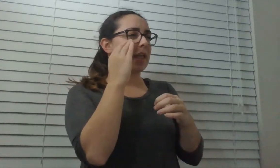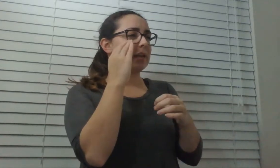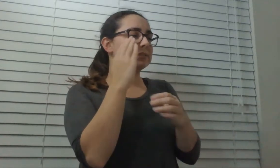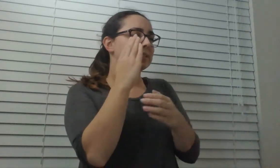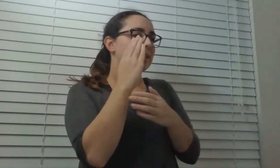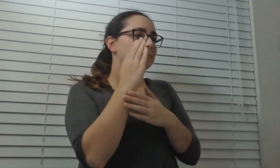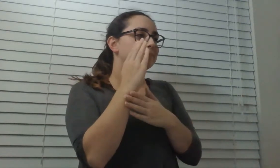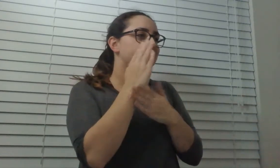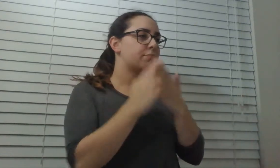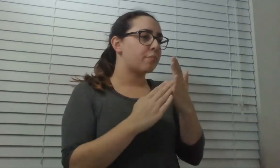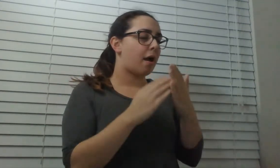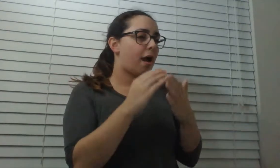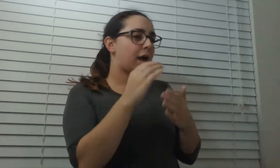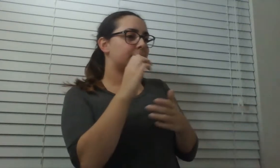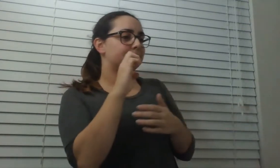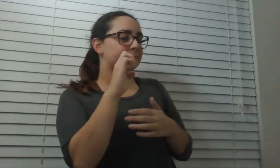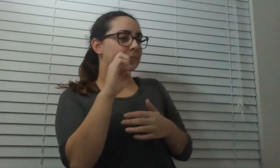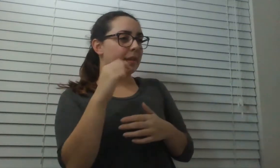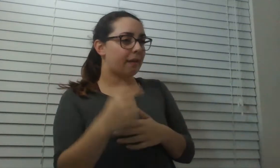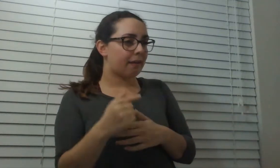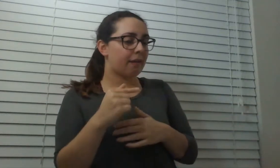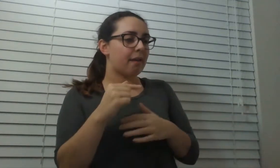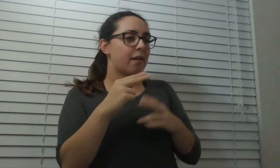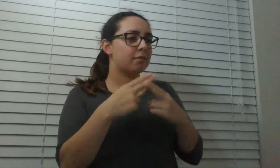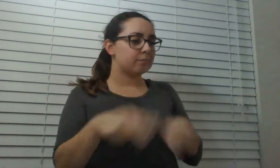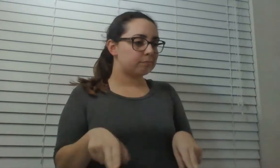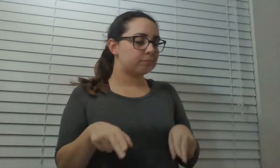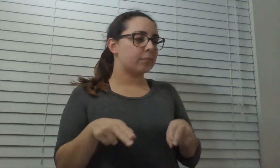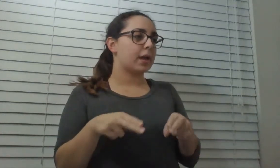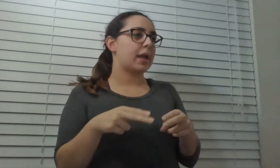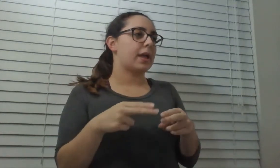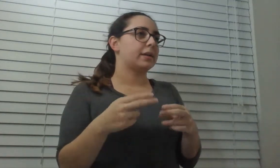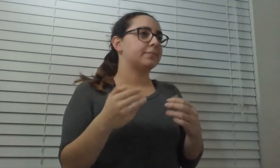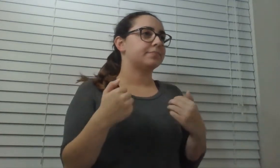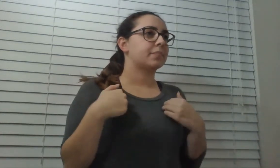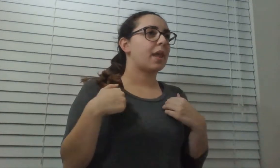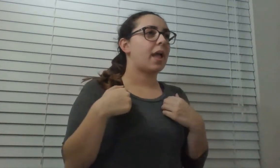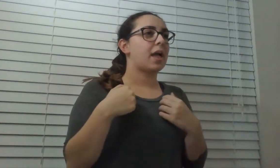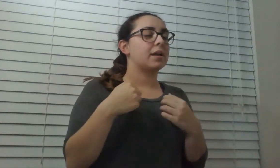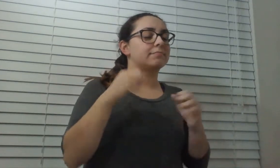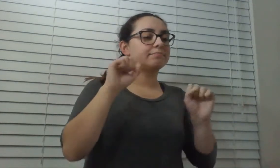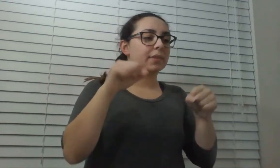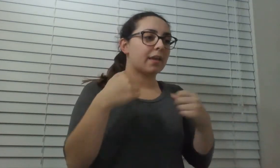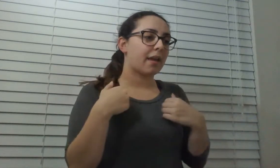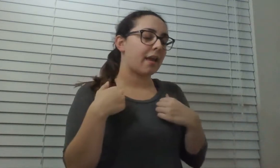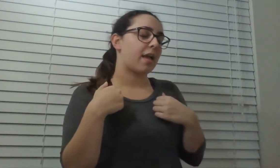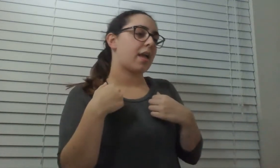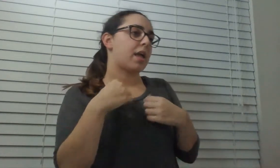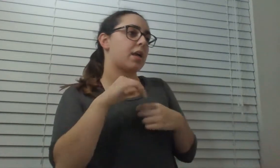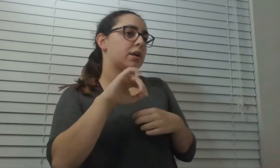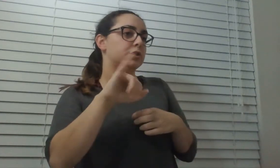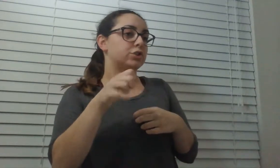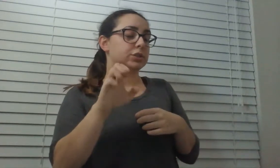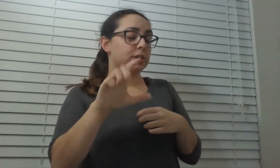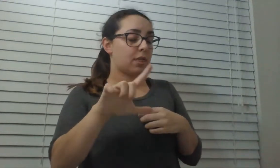things like jelly beans in it. You seal the edges with frosting, and then you decorate the outside of it. So there must have been